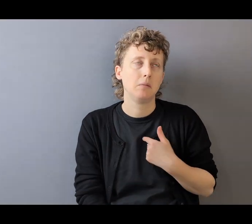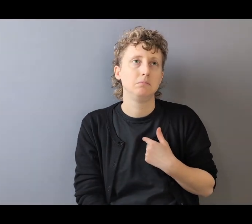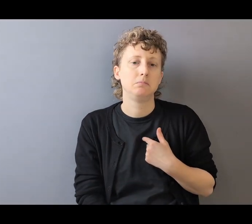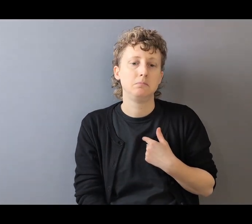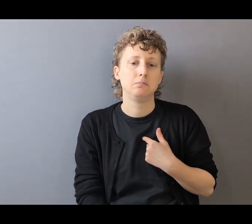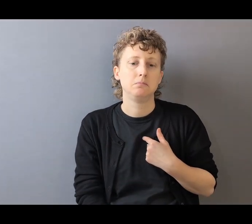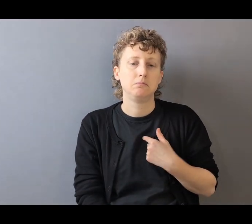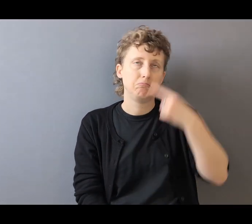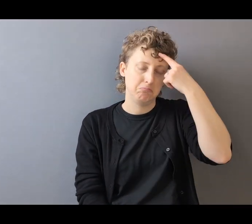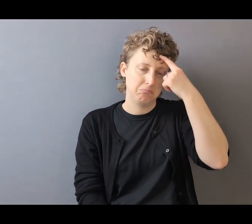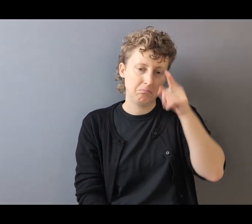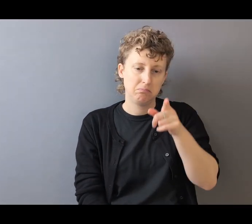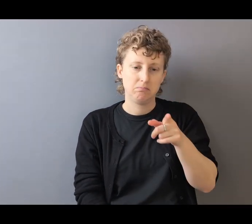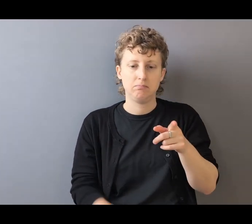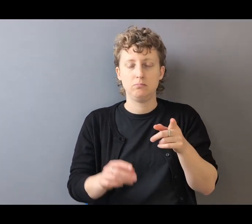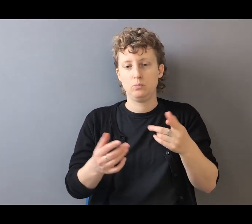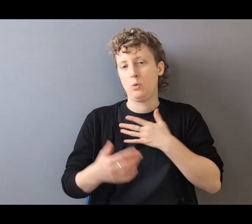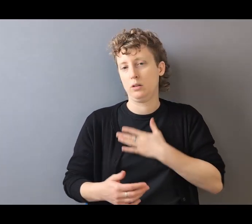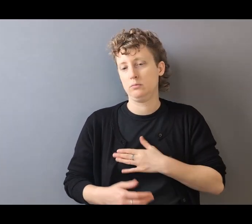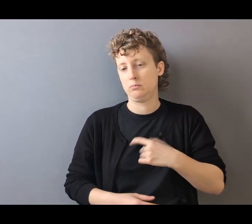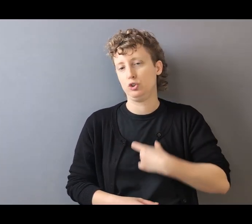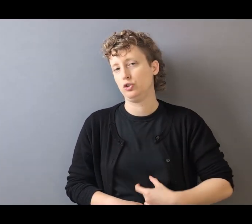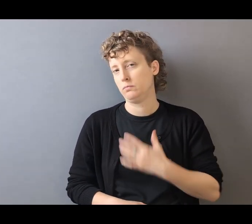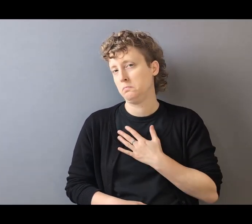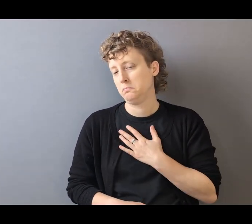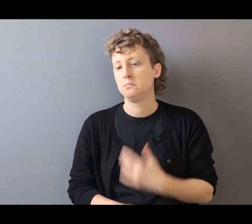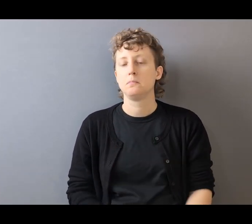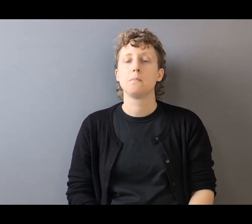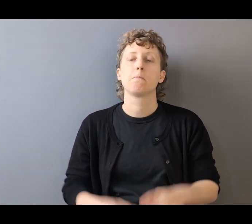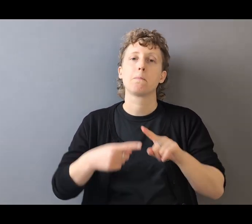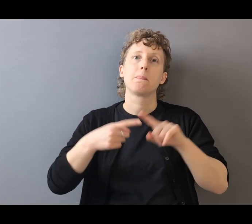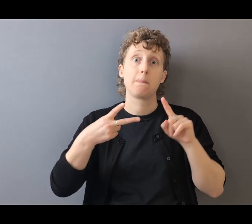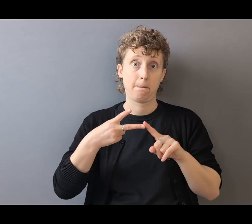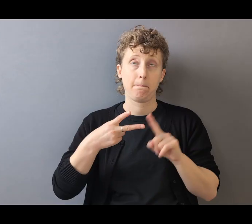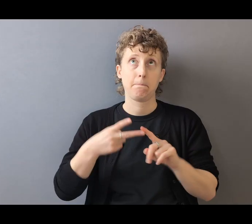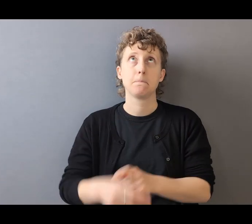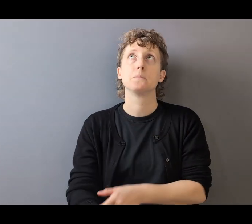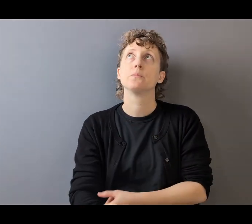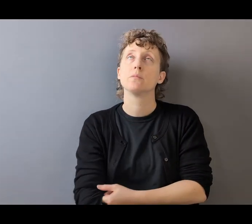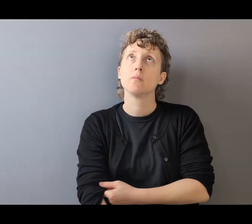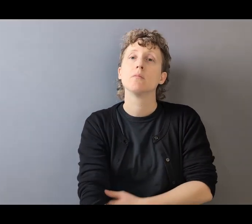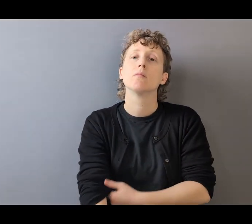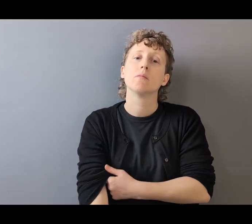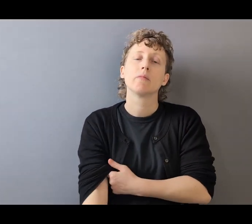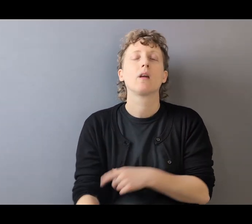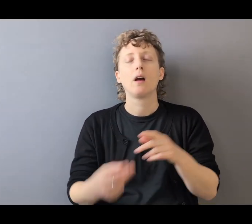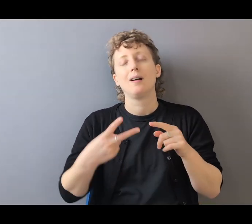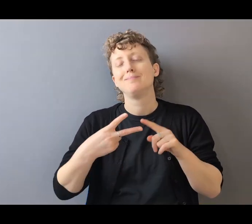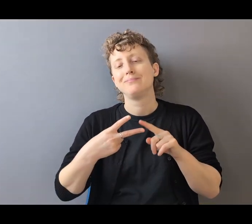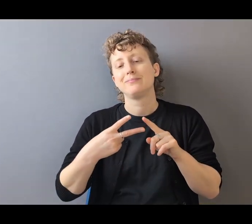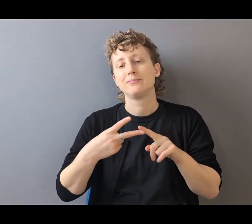have need, let's say my personal need. And second one is, but it's